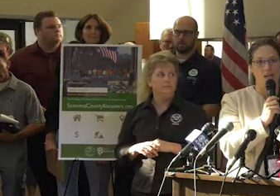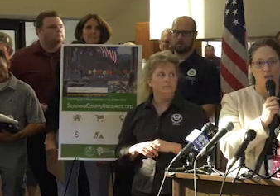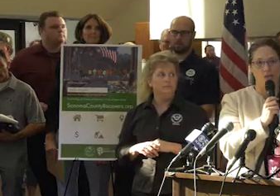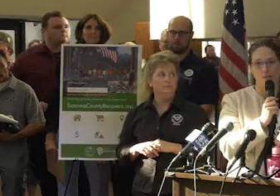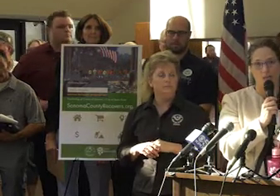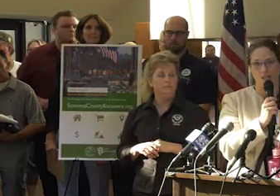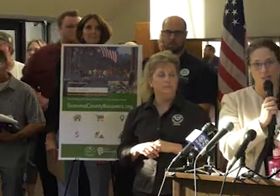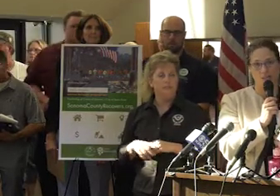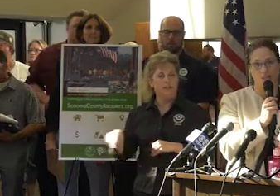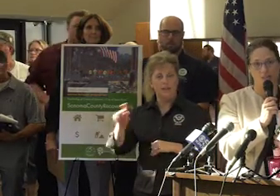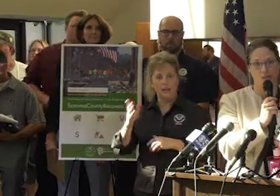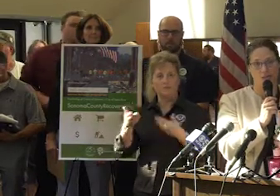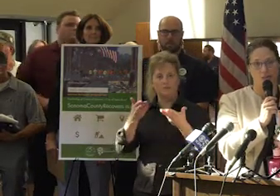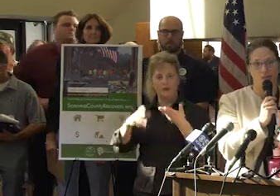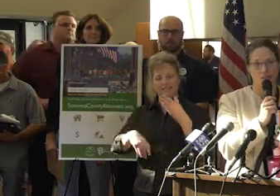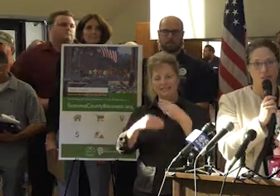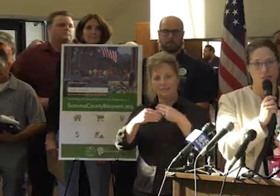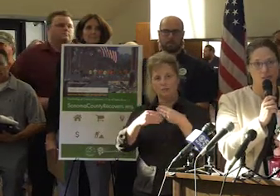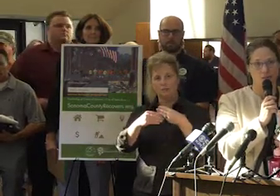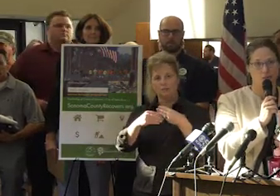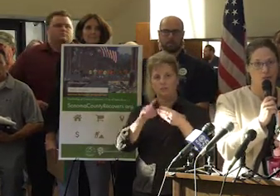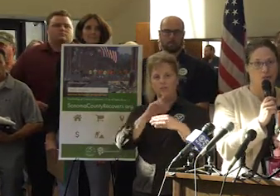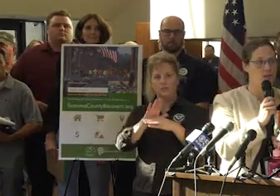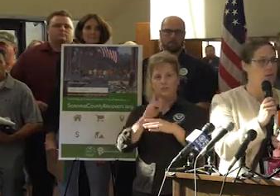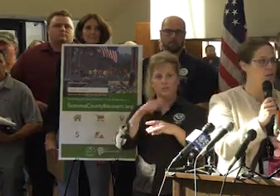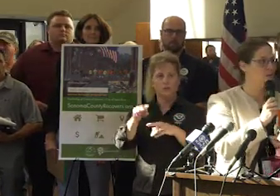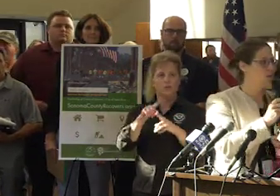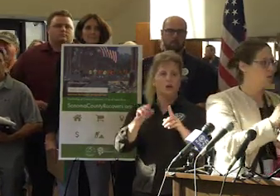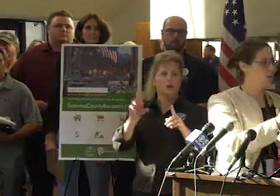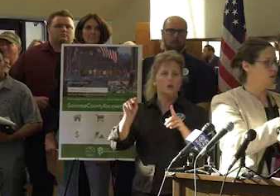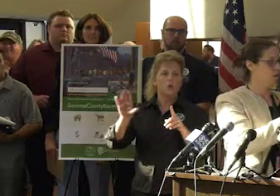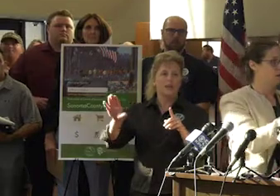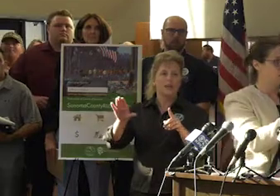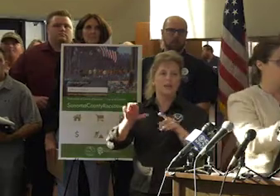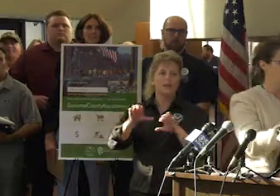and that they can also provide some additional reassurance for you.